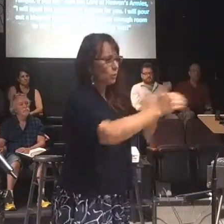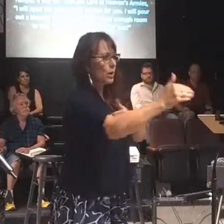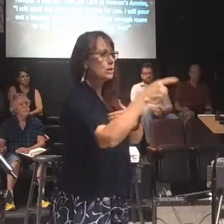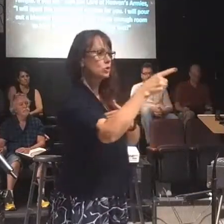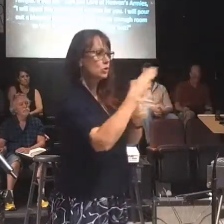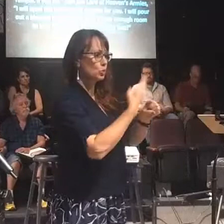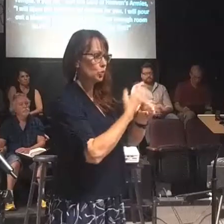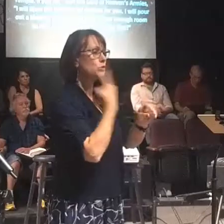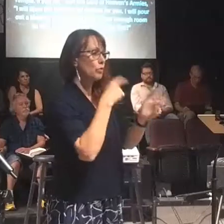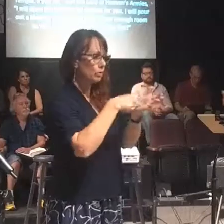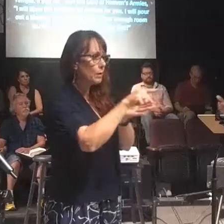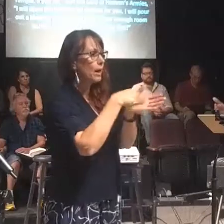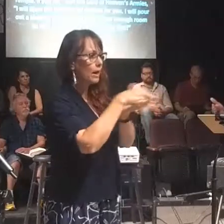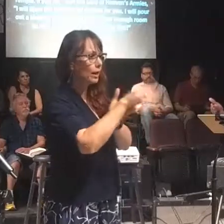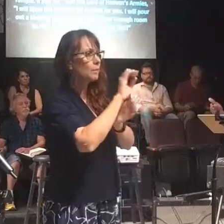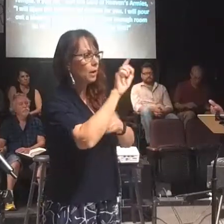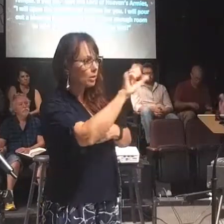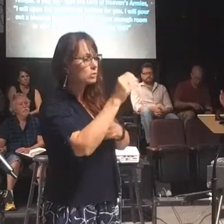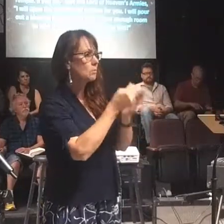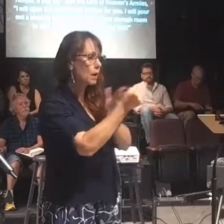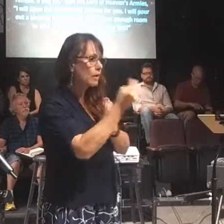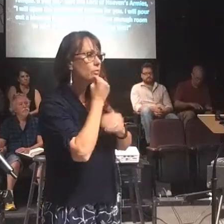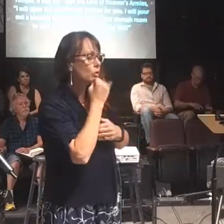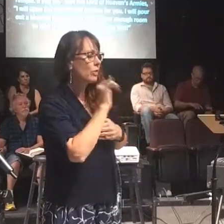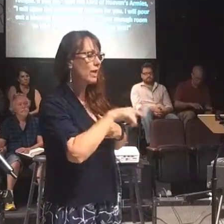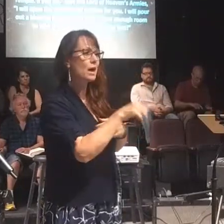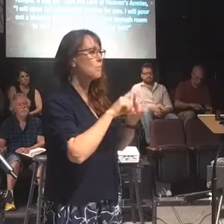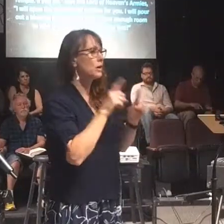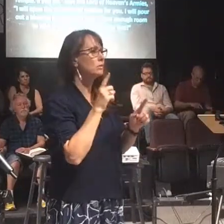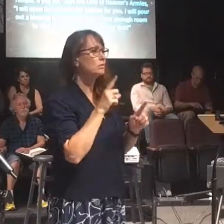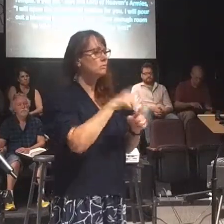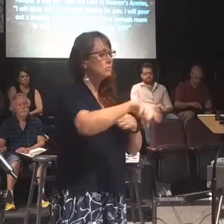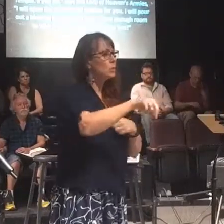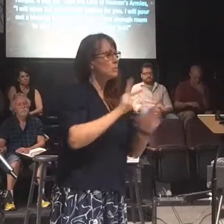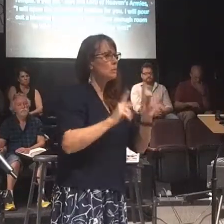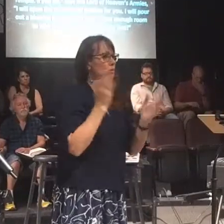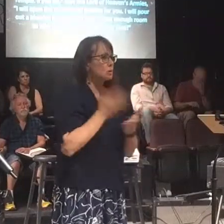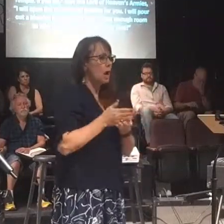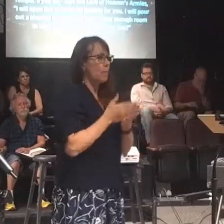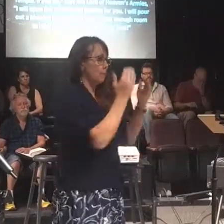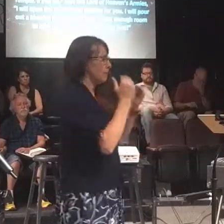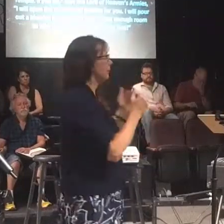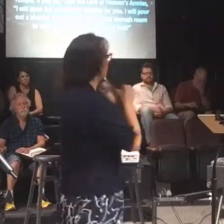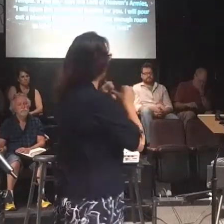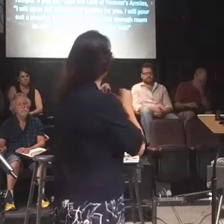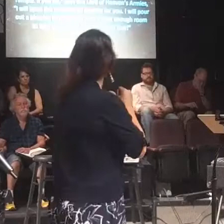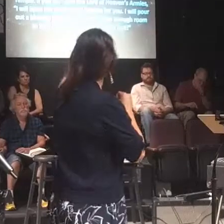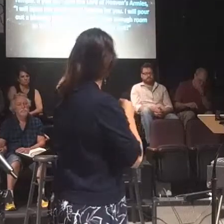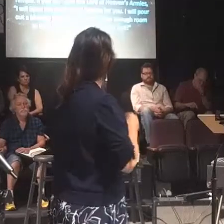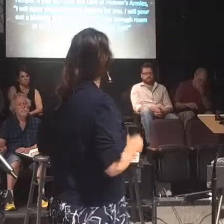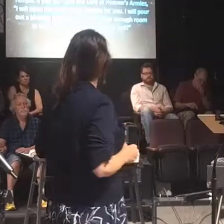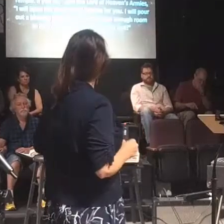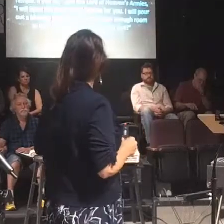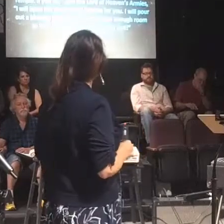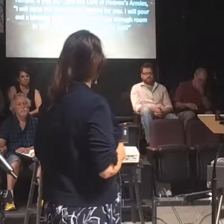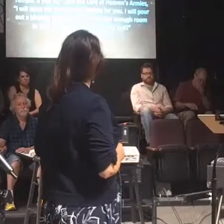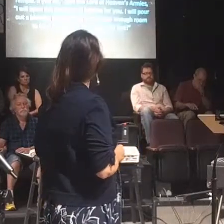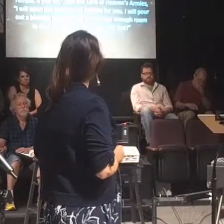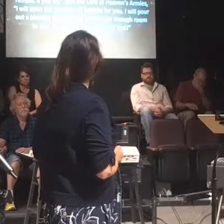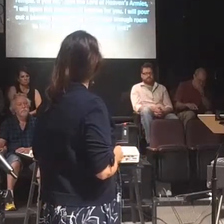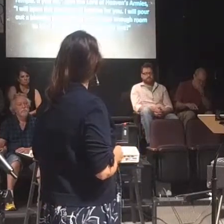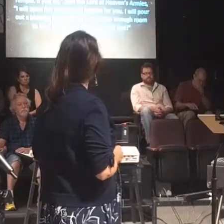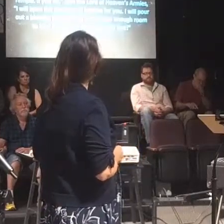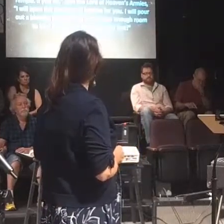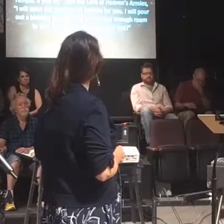says, I will open the windows of heaven for you. I will pour out a blessing so great you won't have enough room to take it in. Try